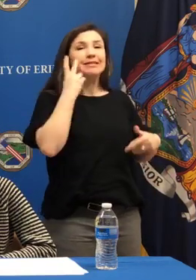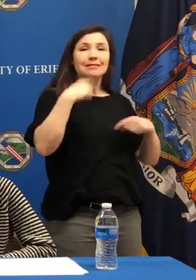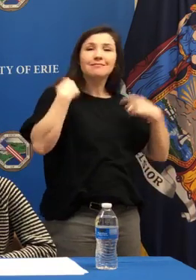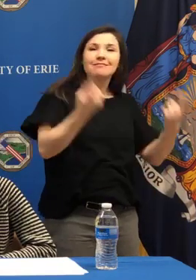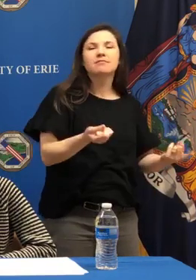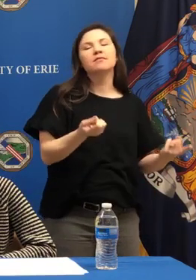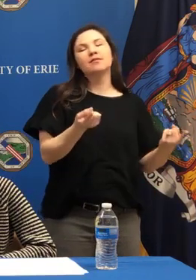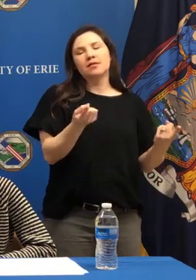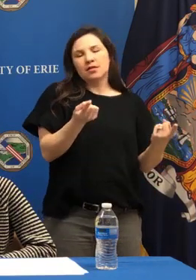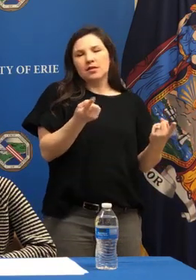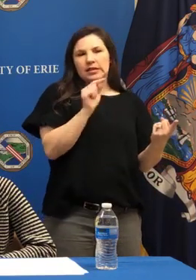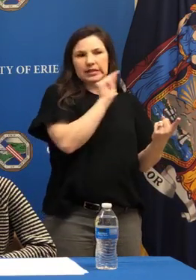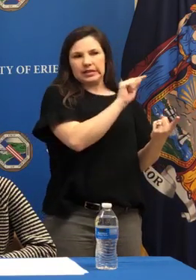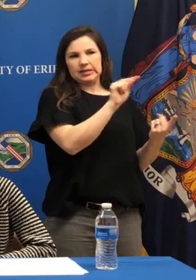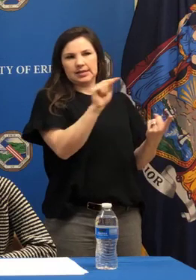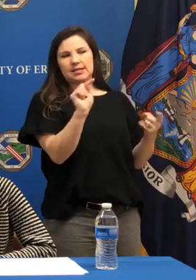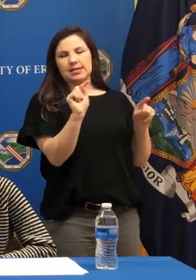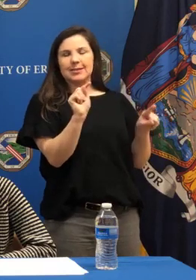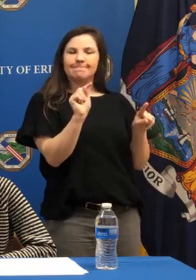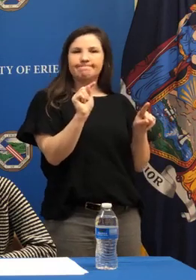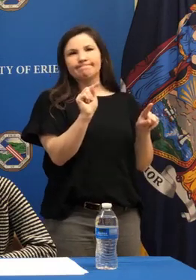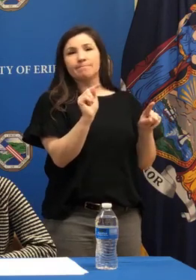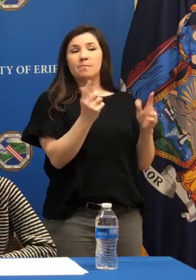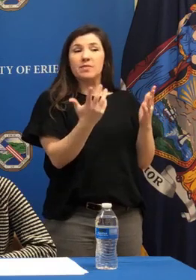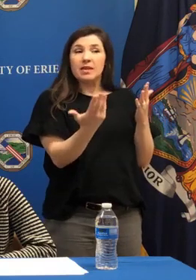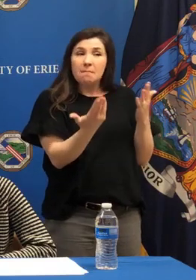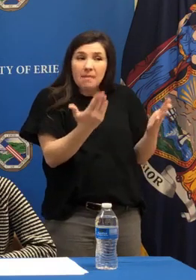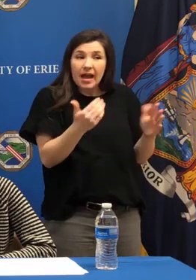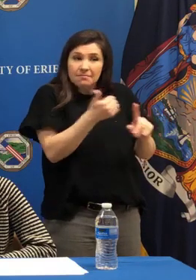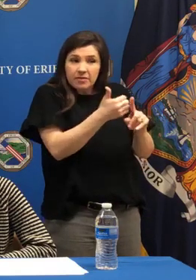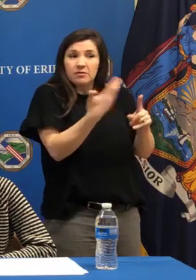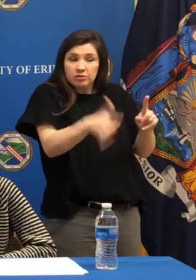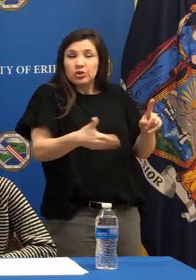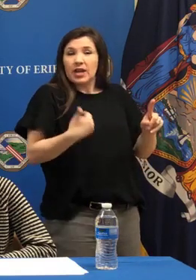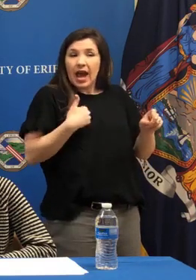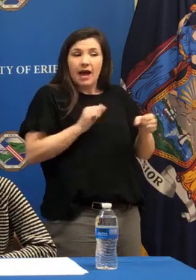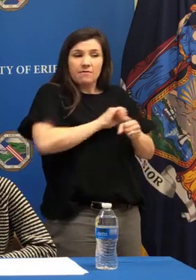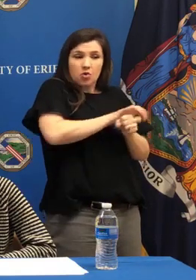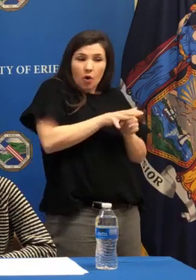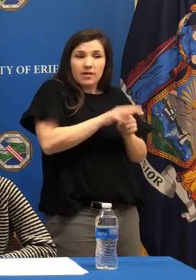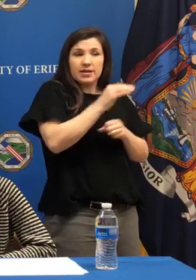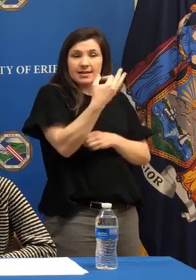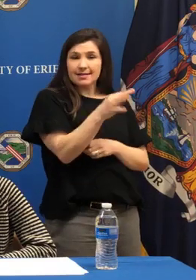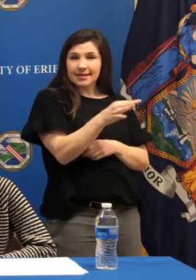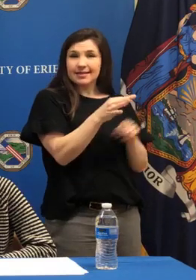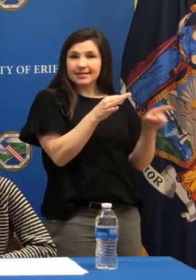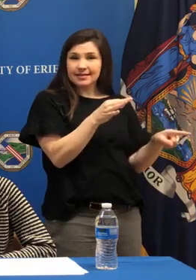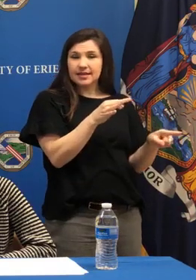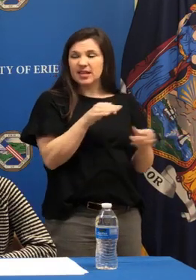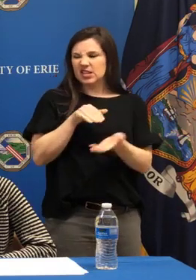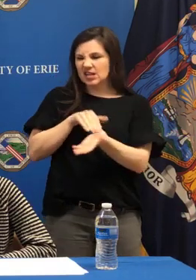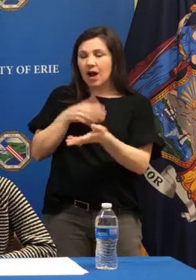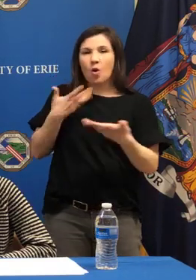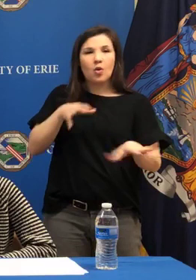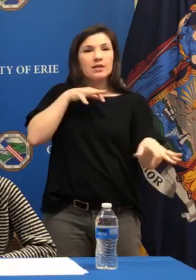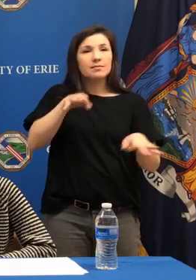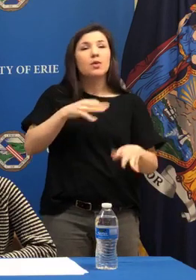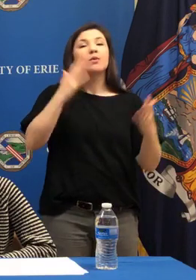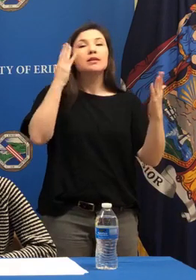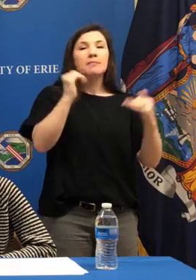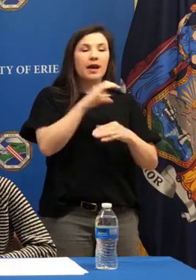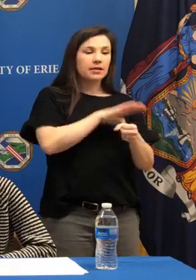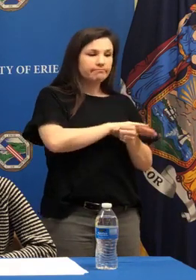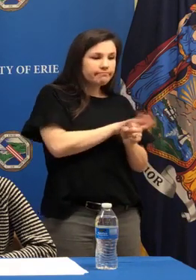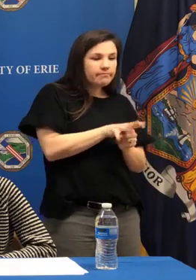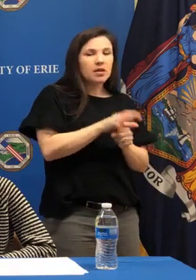around, these individuals may have COVID-19. As the doctor noted, we expect COVID-19